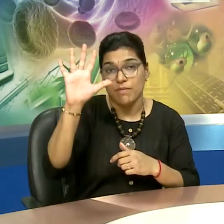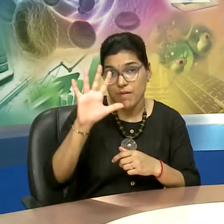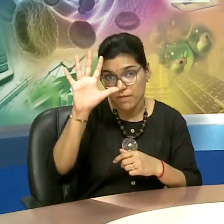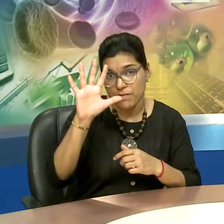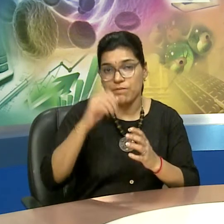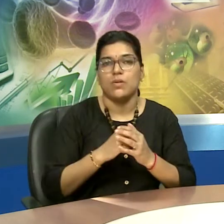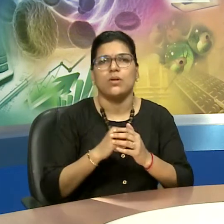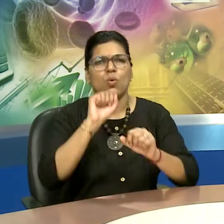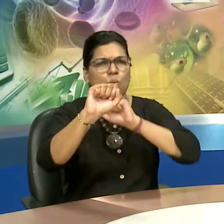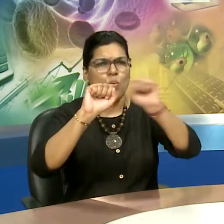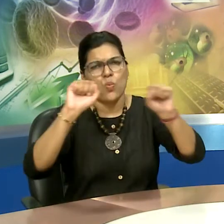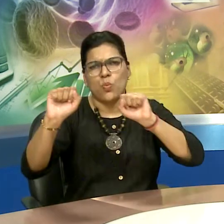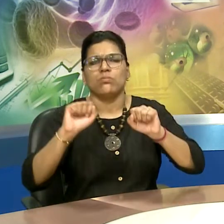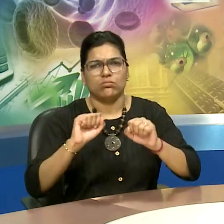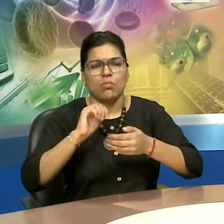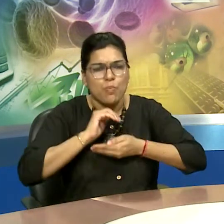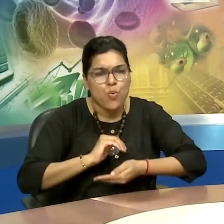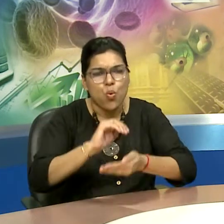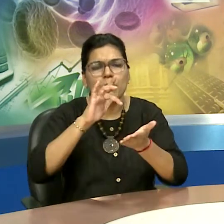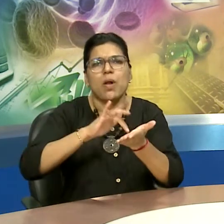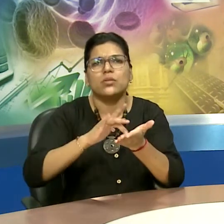single citizenship.